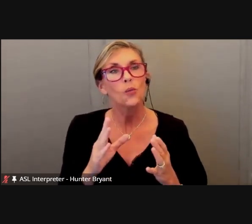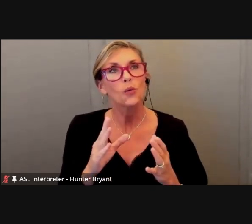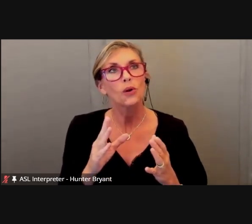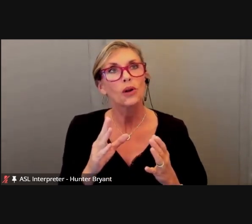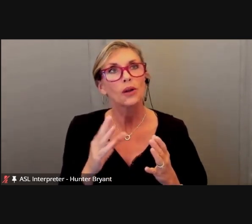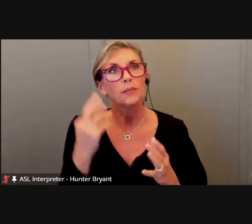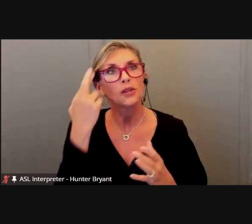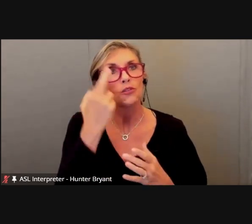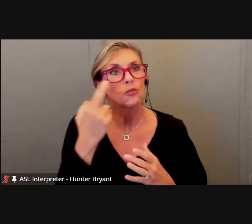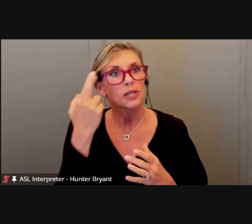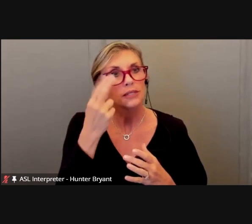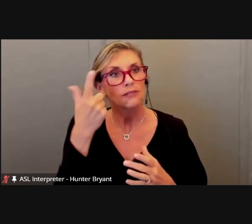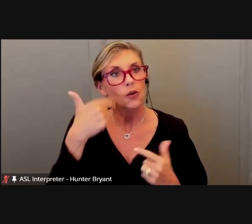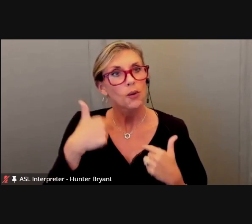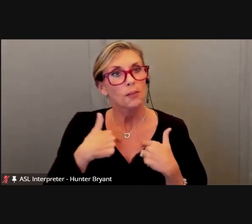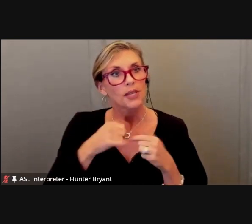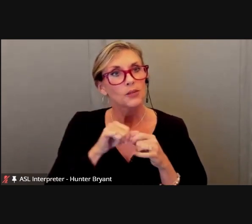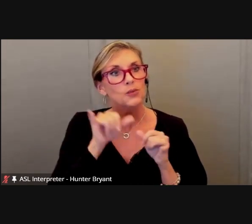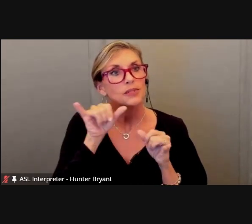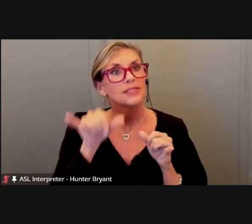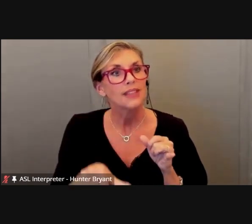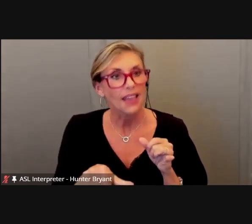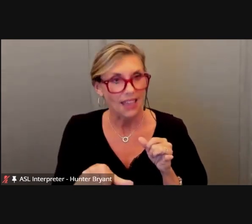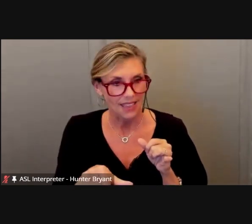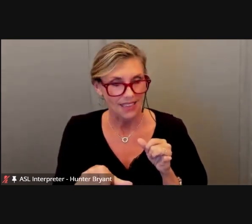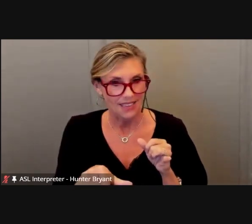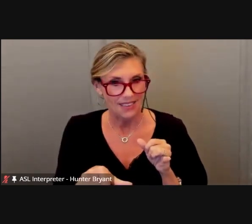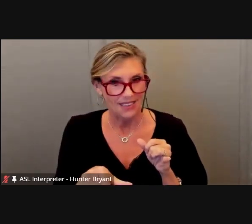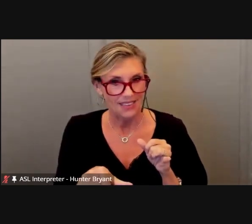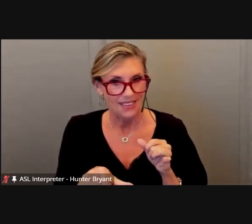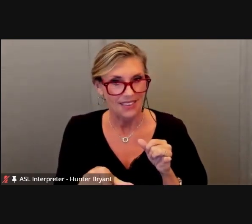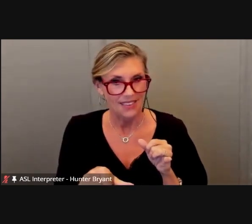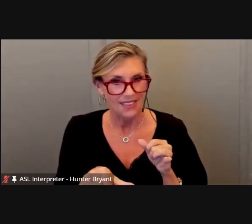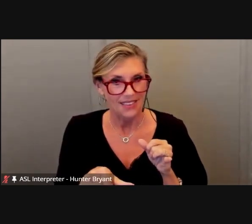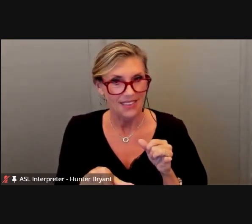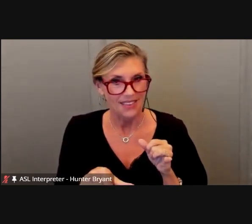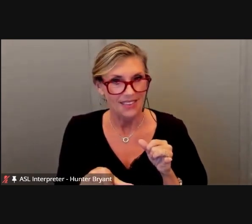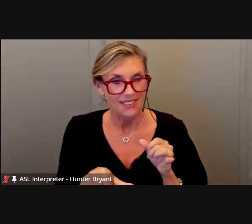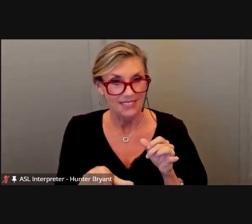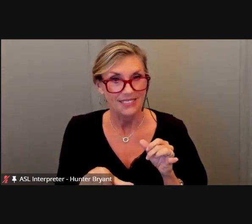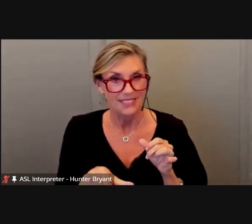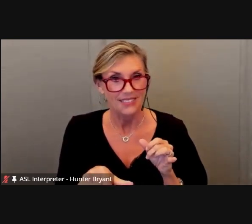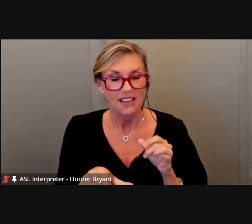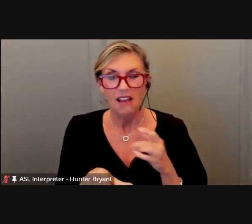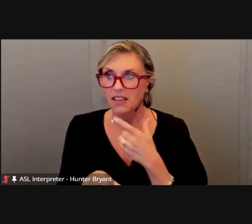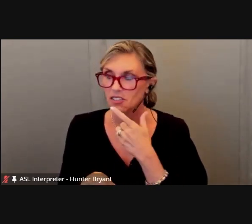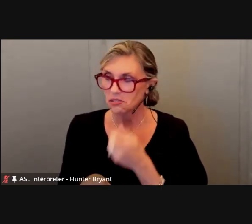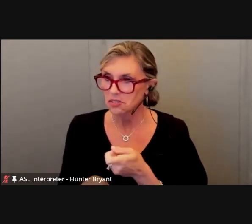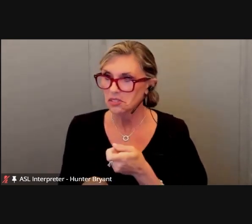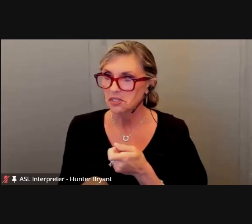Interesting. Oh, got dark all of a sudden.